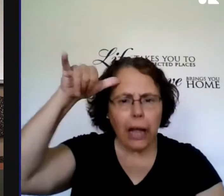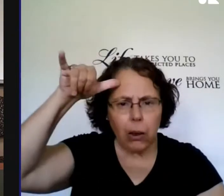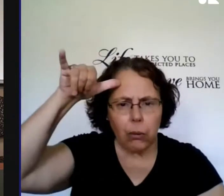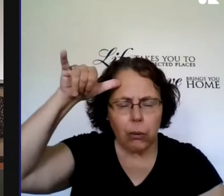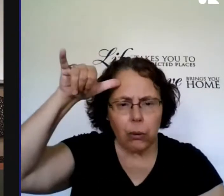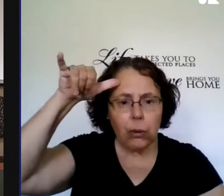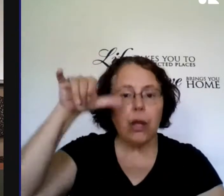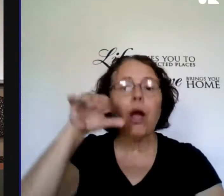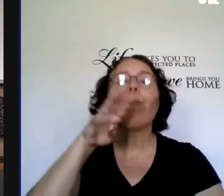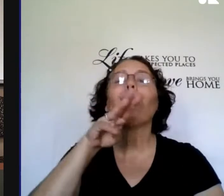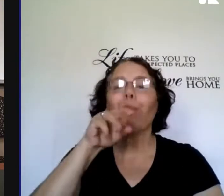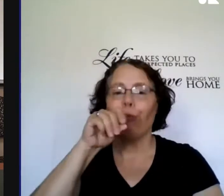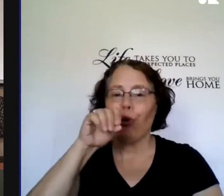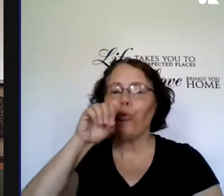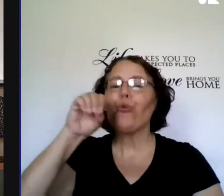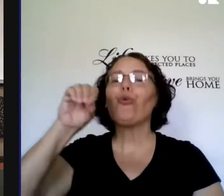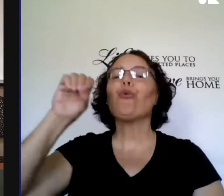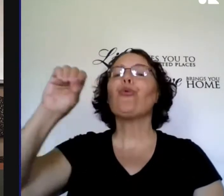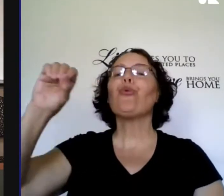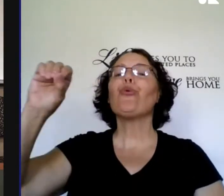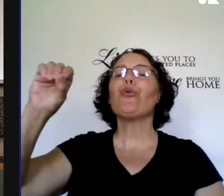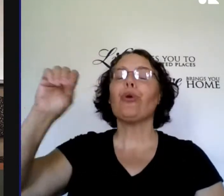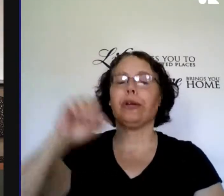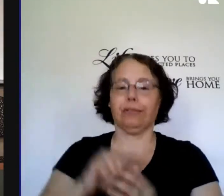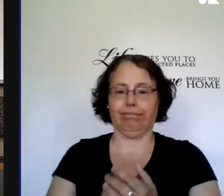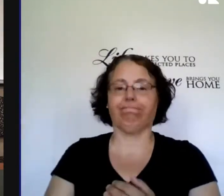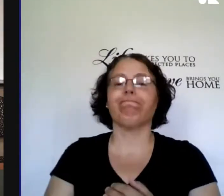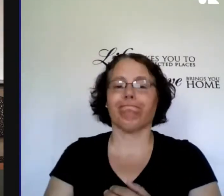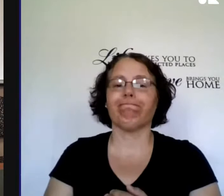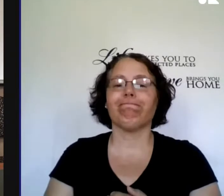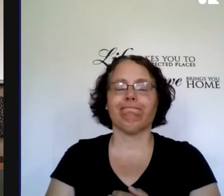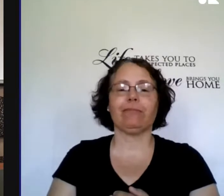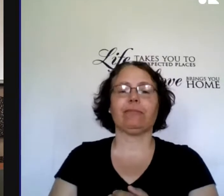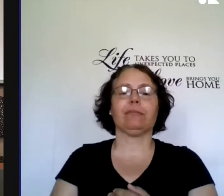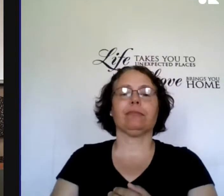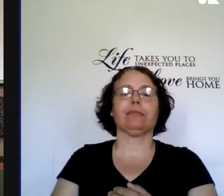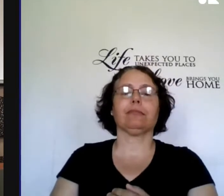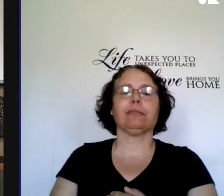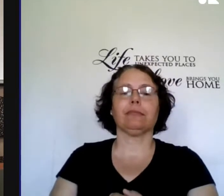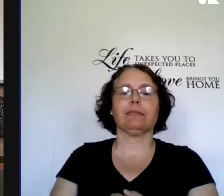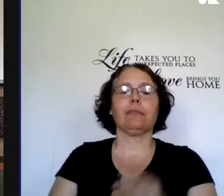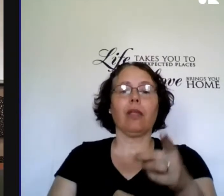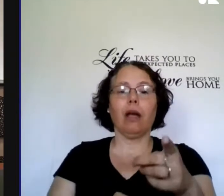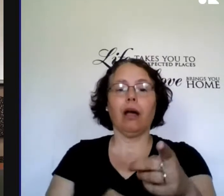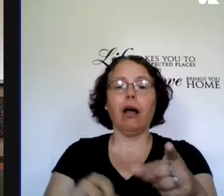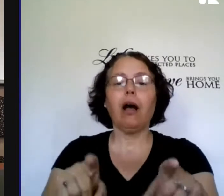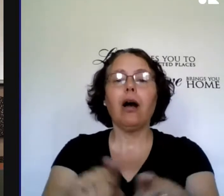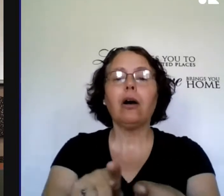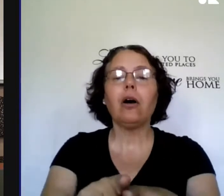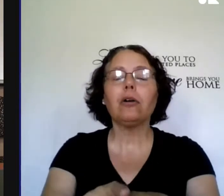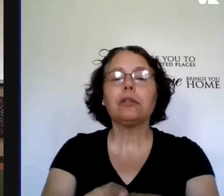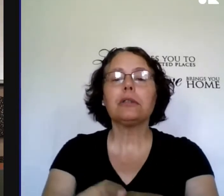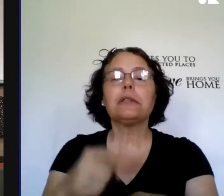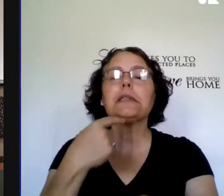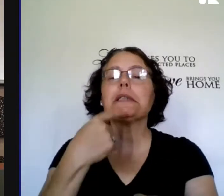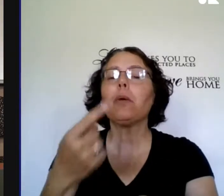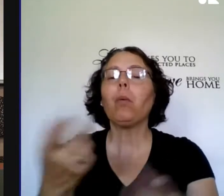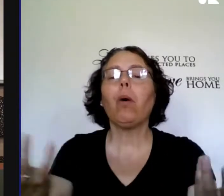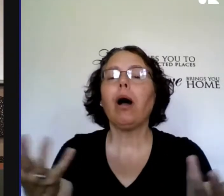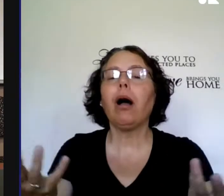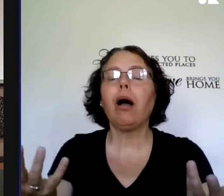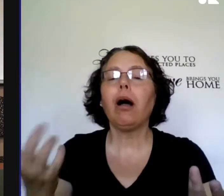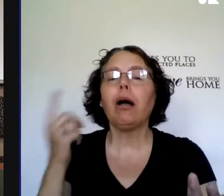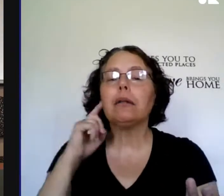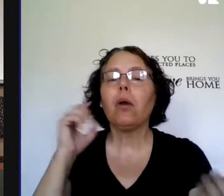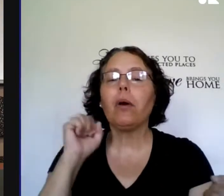Moo! We have a cow in our story. There's also a horse in our